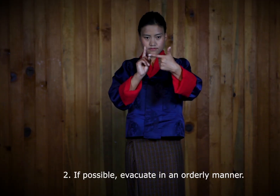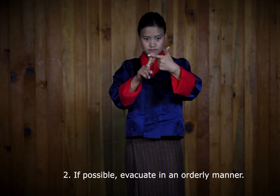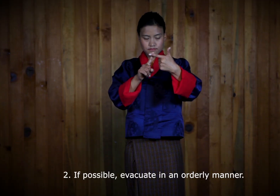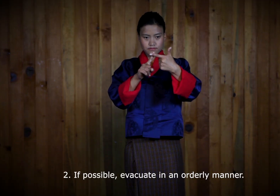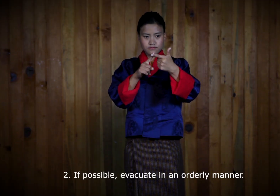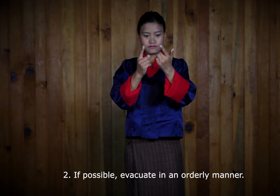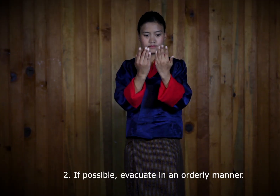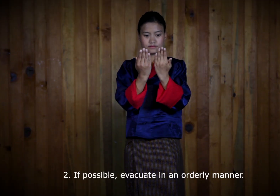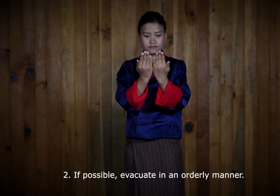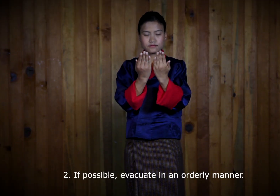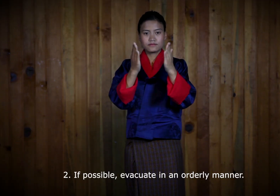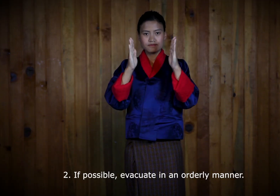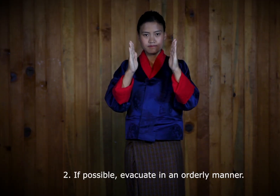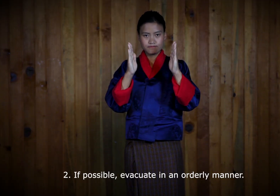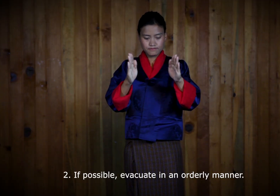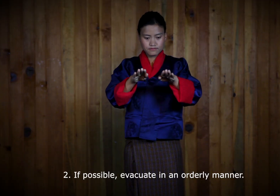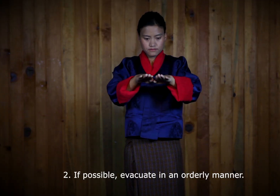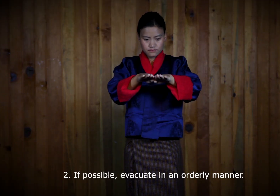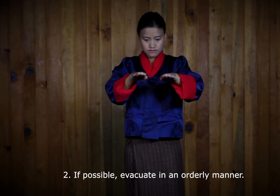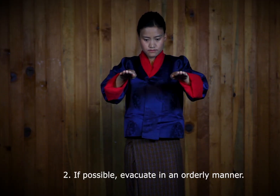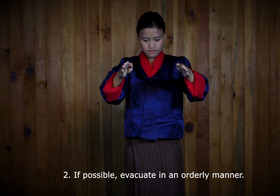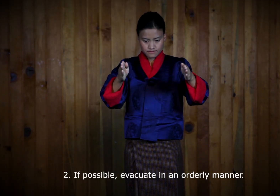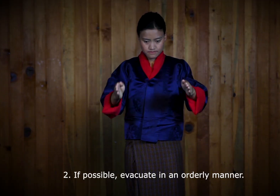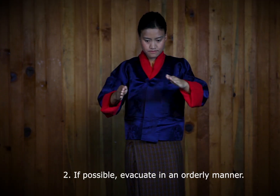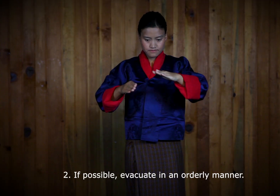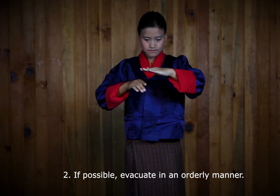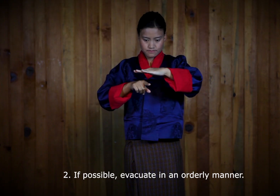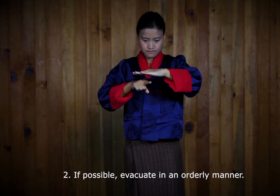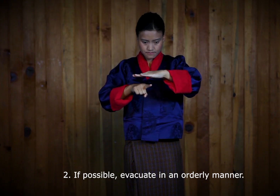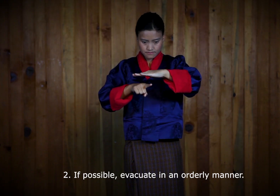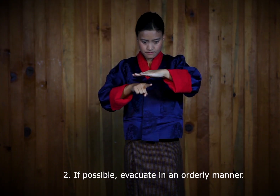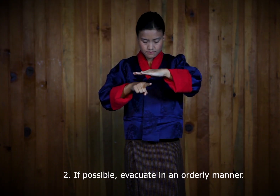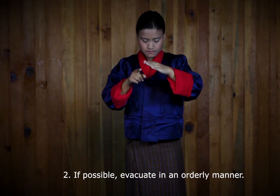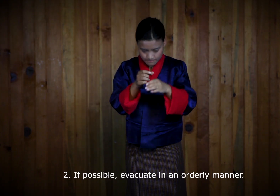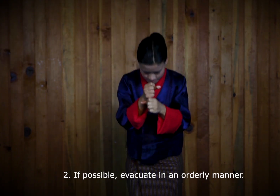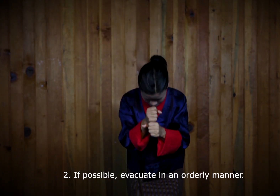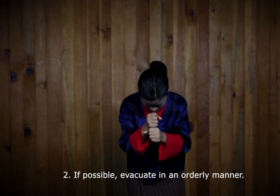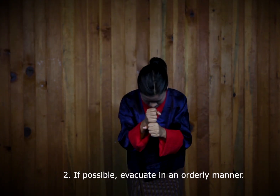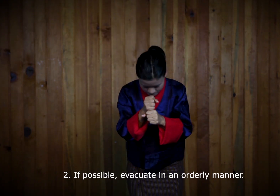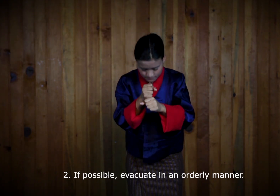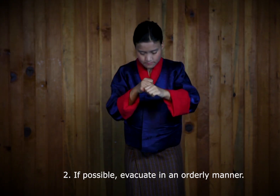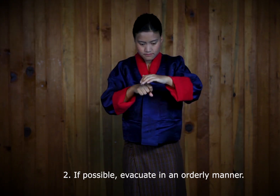2. If possible, evacuate in an orderly manner.